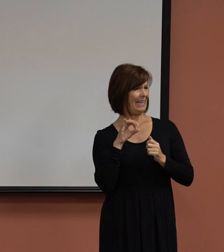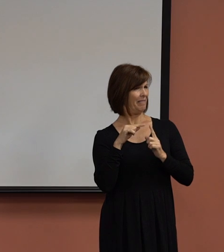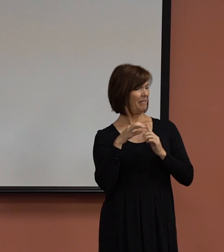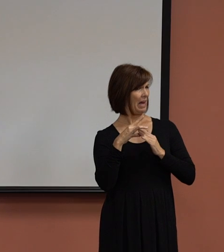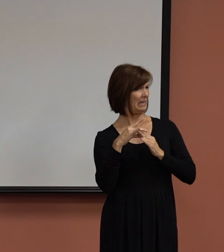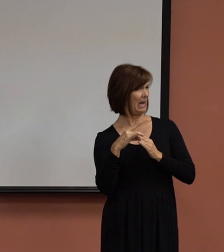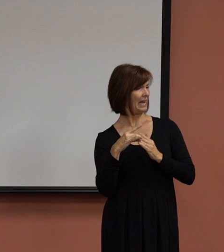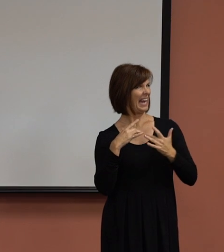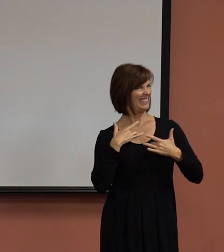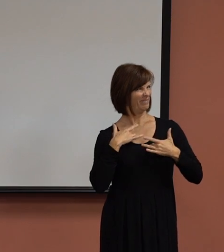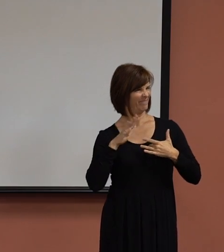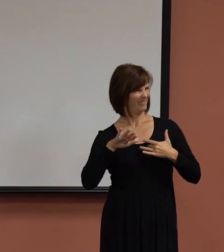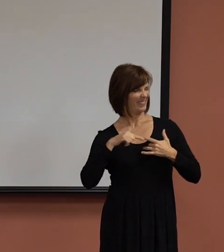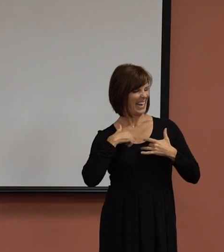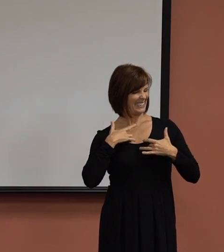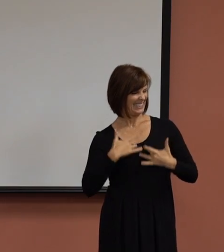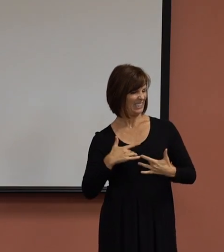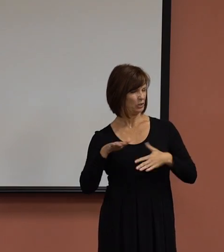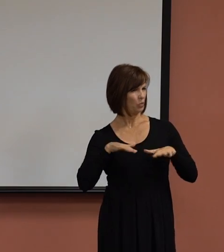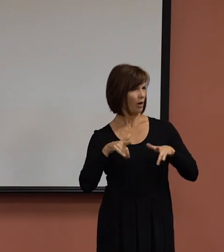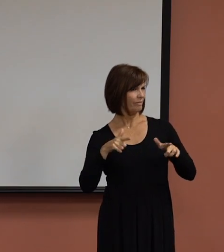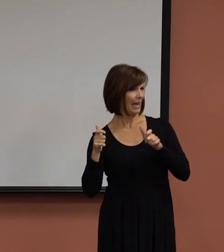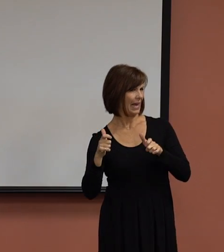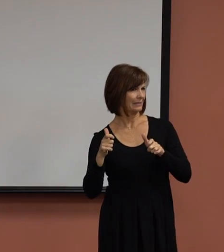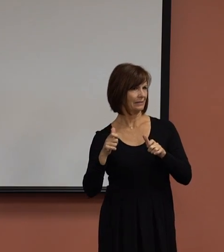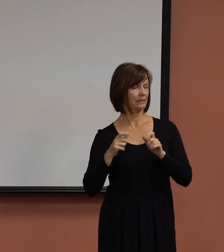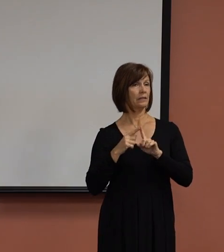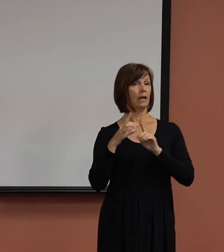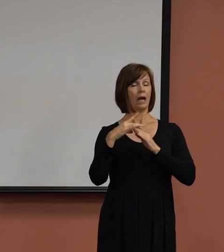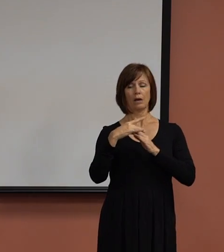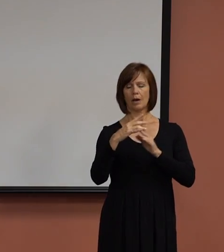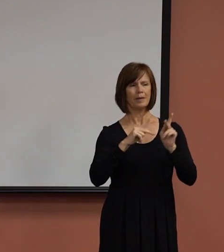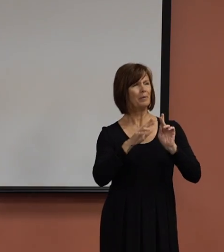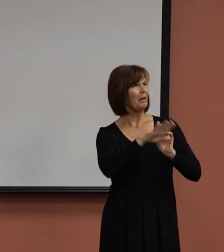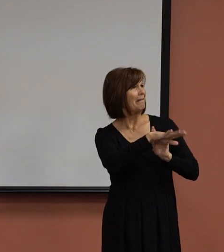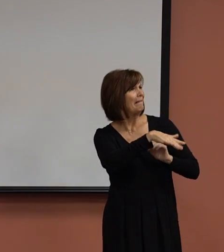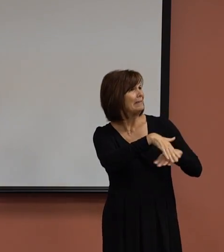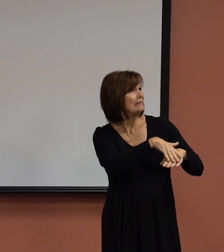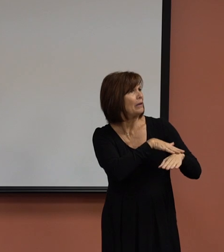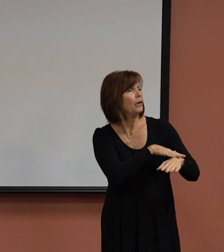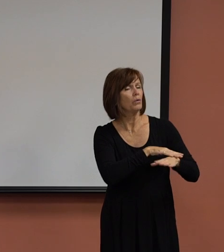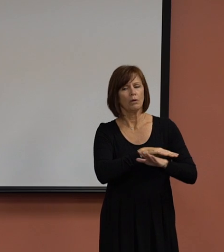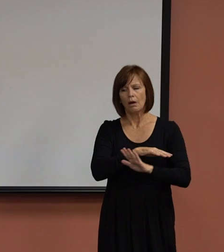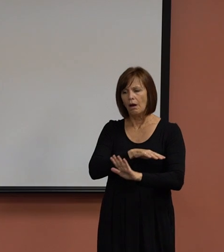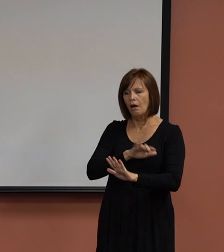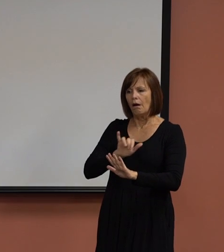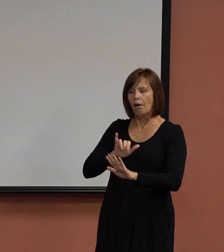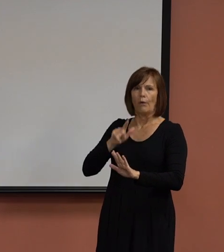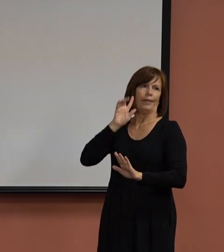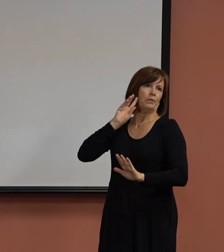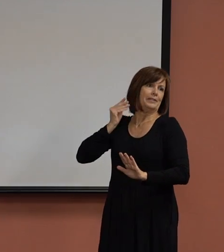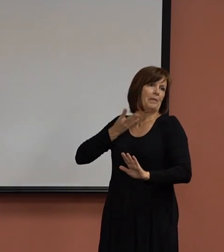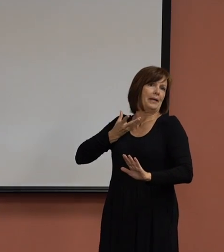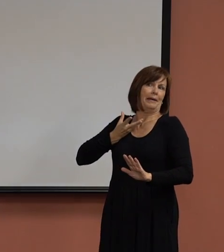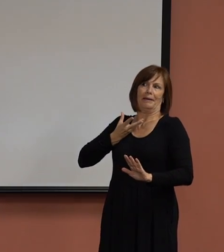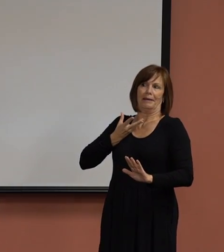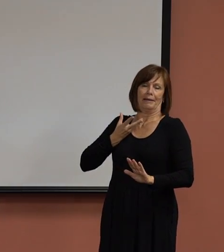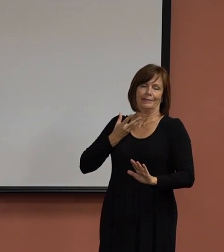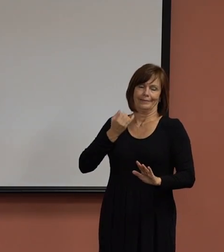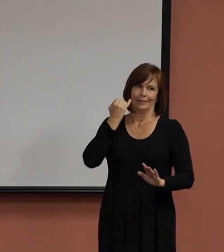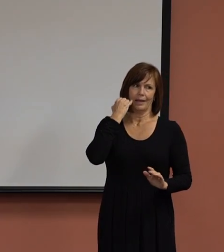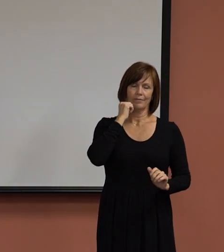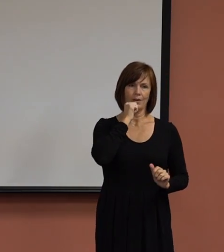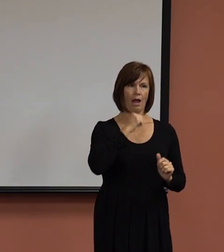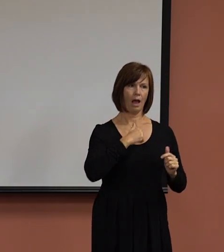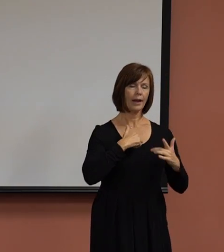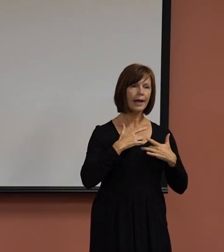fast. So I know people will just say, hey, slow down, or slow down. So I'll know from them telling me, because otherwise if I'm in